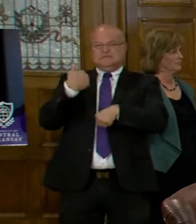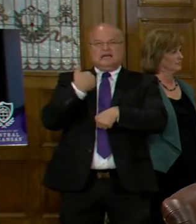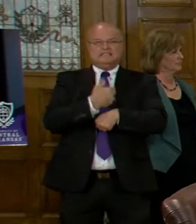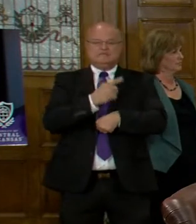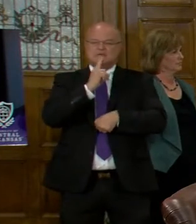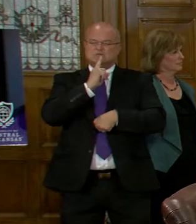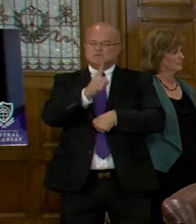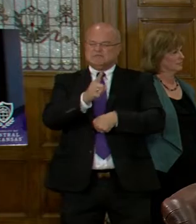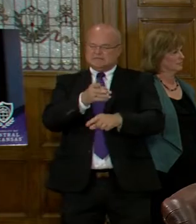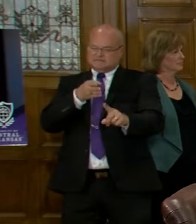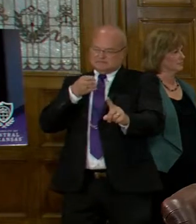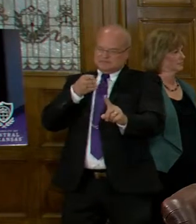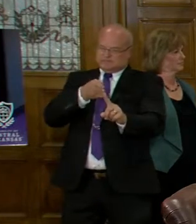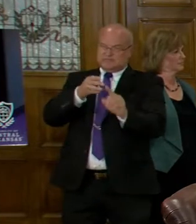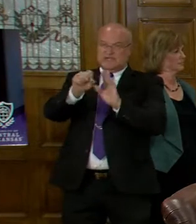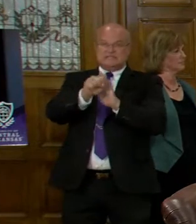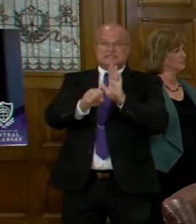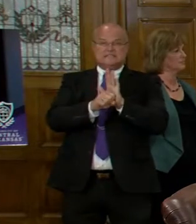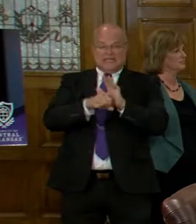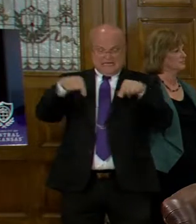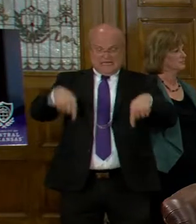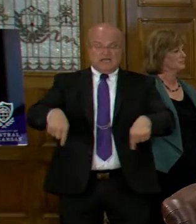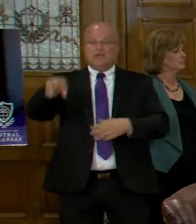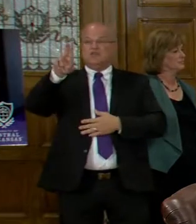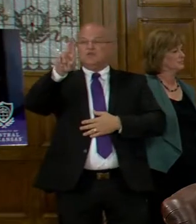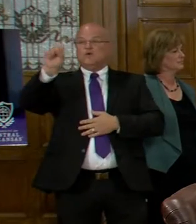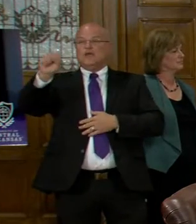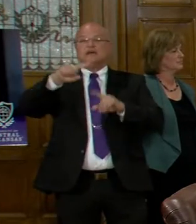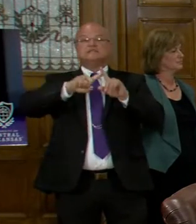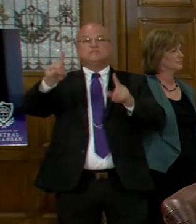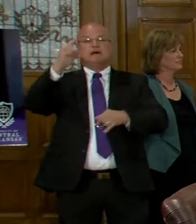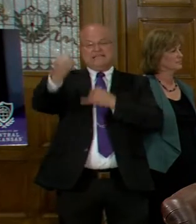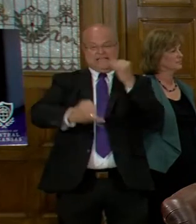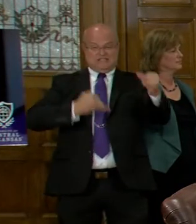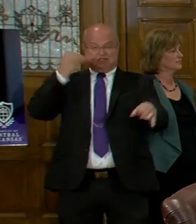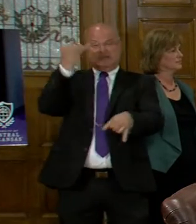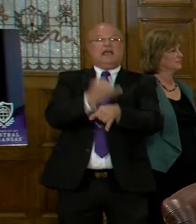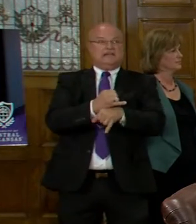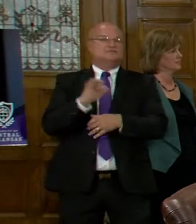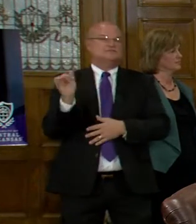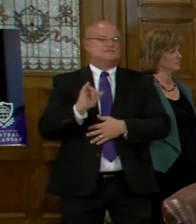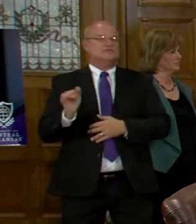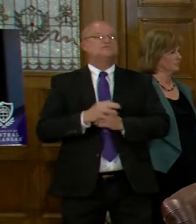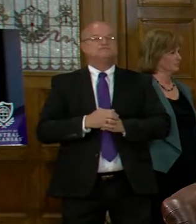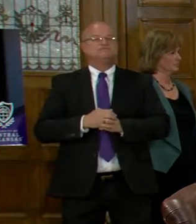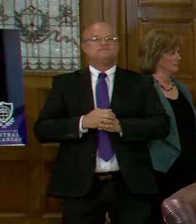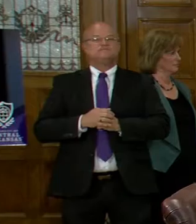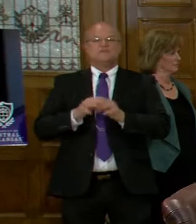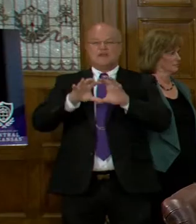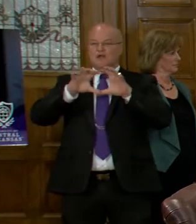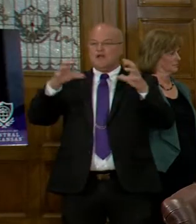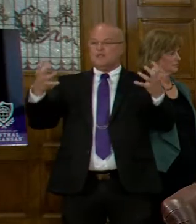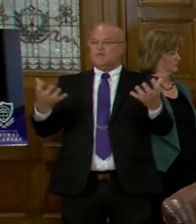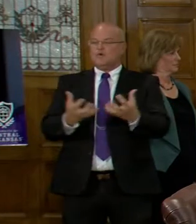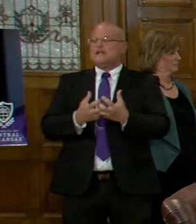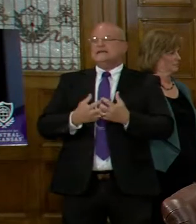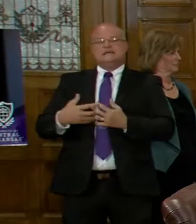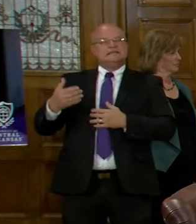cutting edge as a state, not only in the U.S. but internationally. As was mentioned earlier, there's virtually